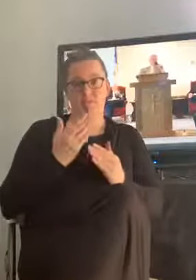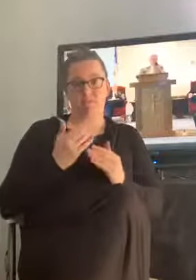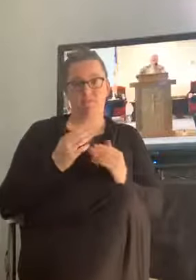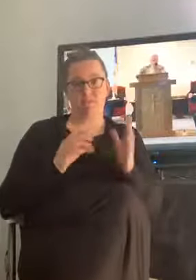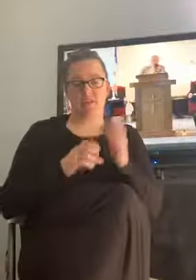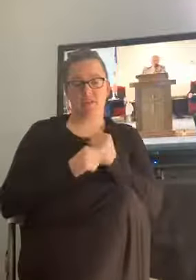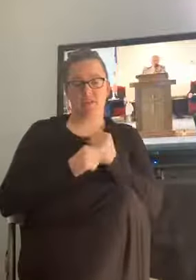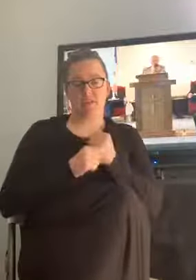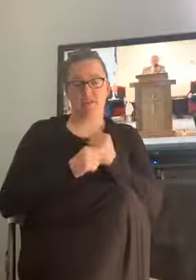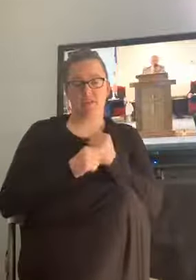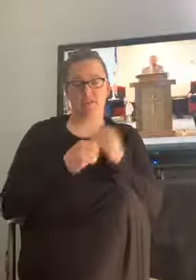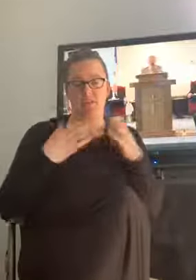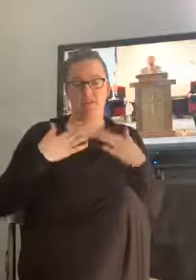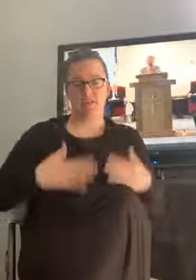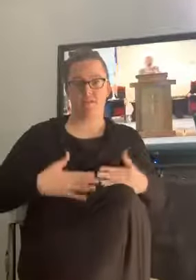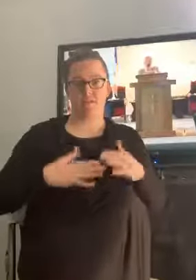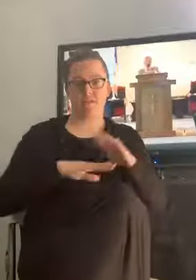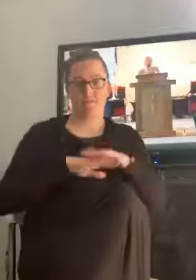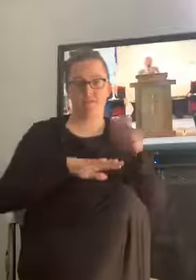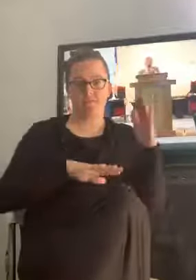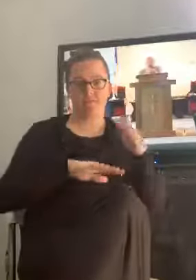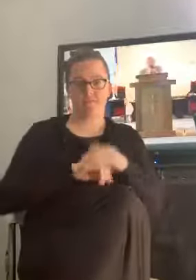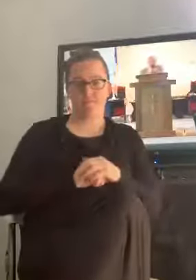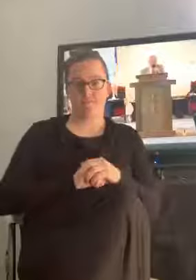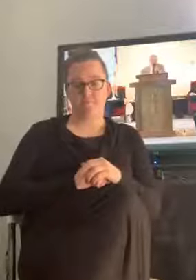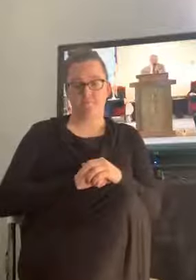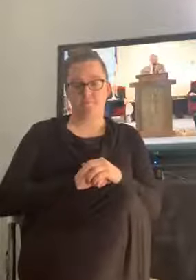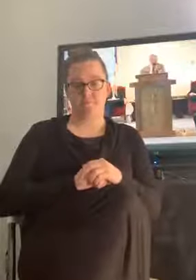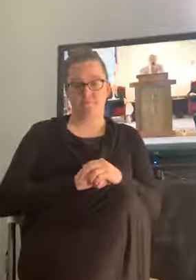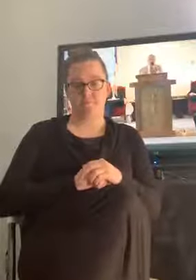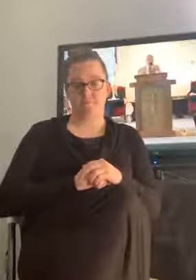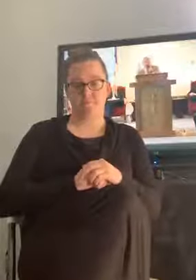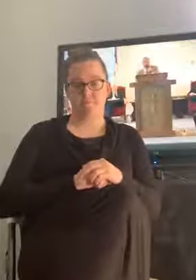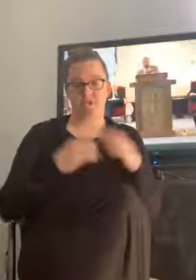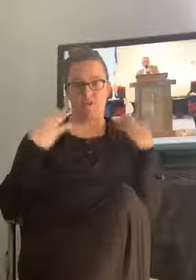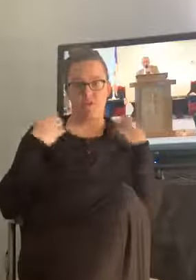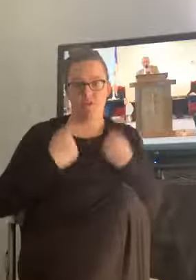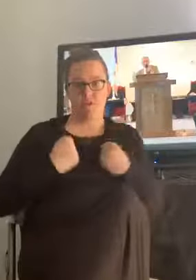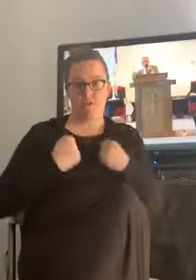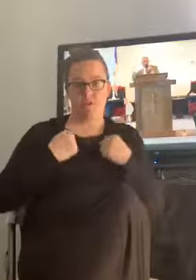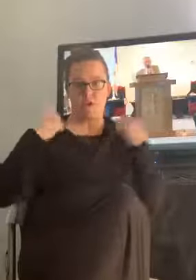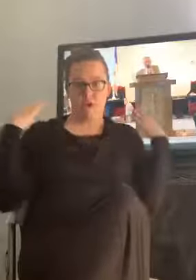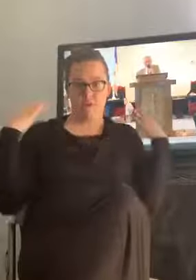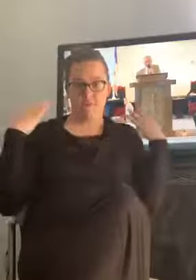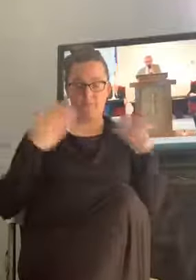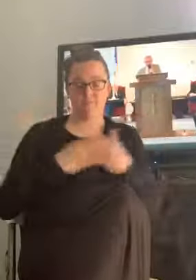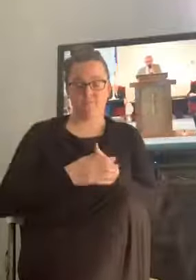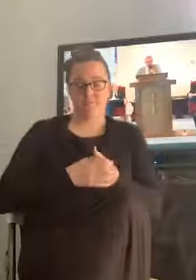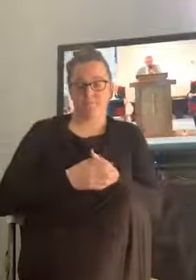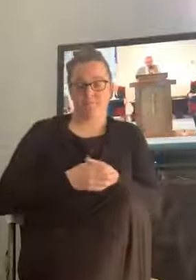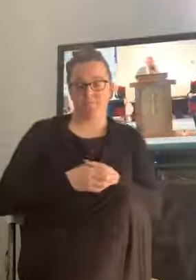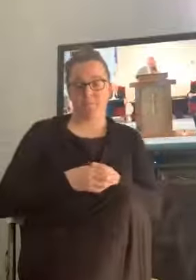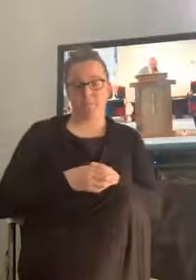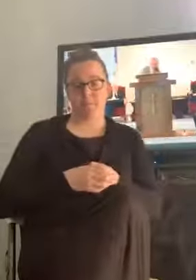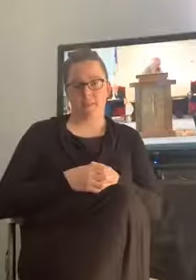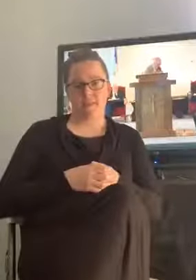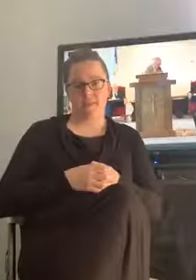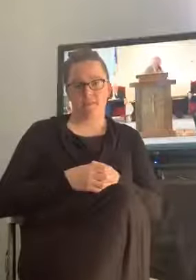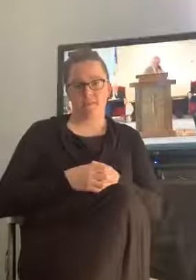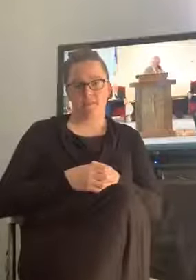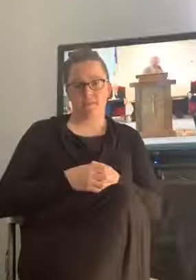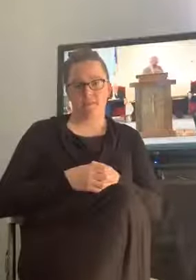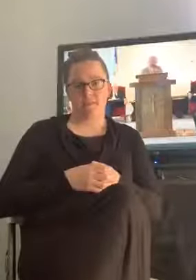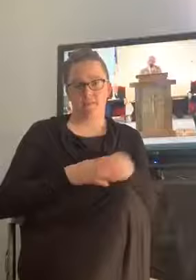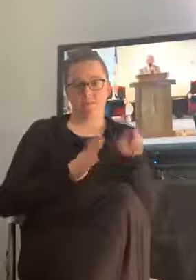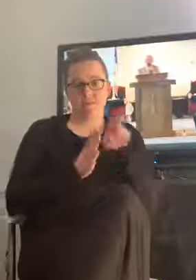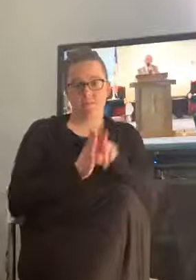take off their garments. They would take off their outer garments, a coat or a cloak or a mantle, and they would lay it